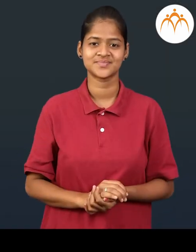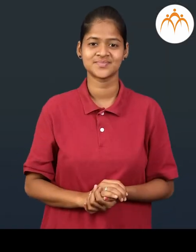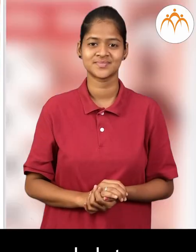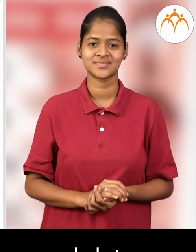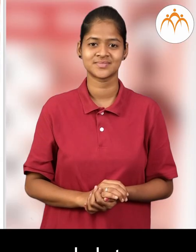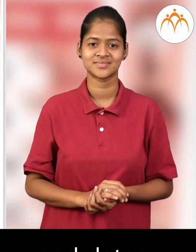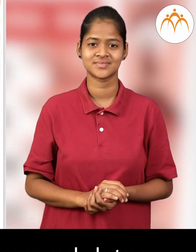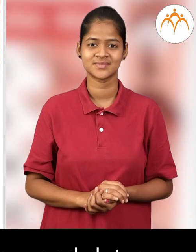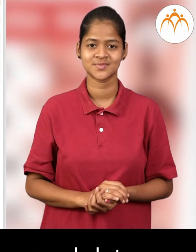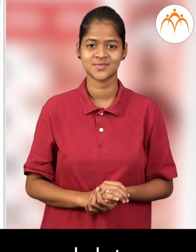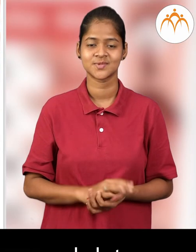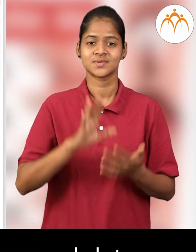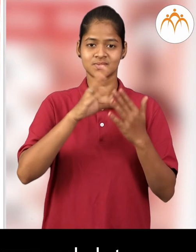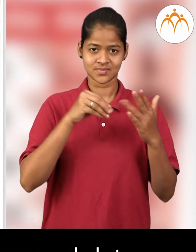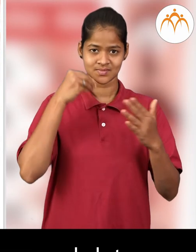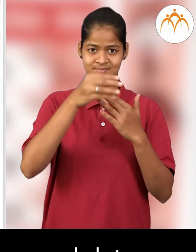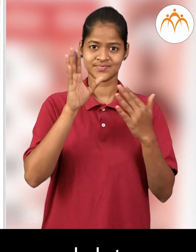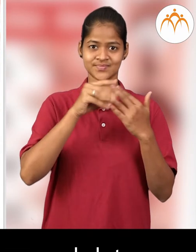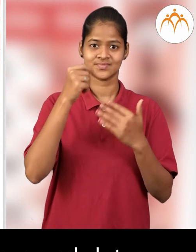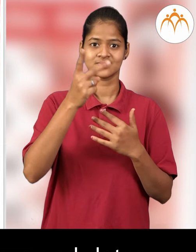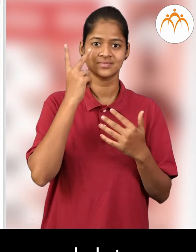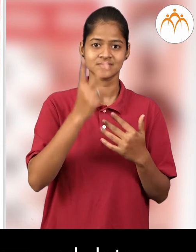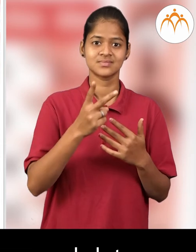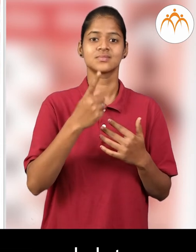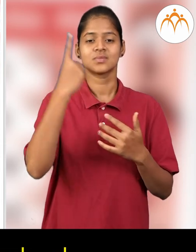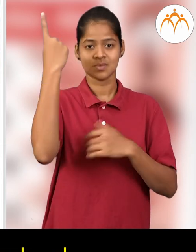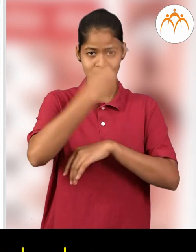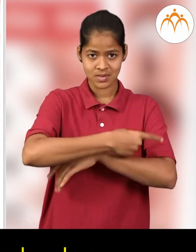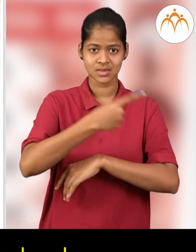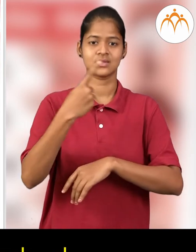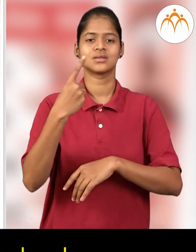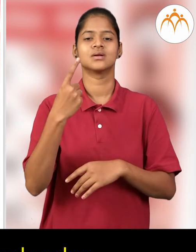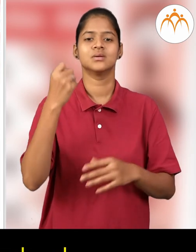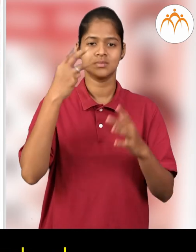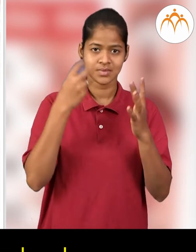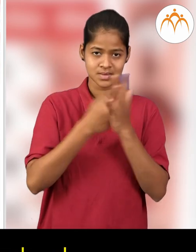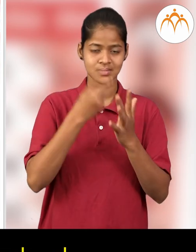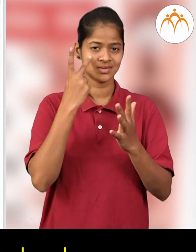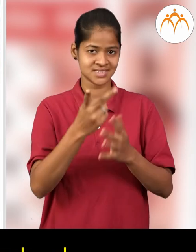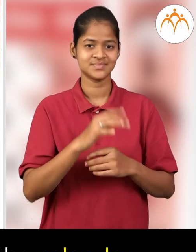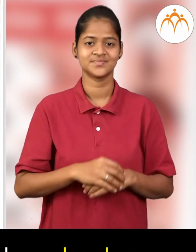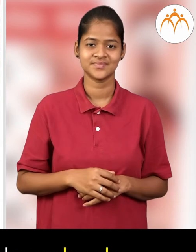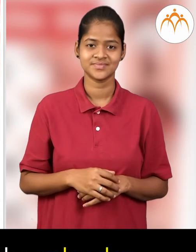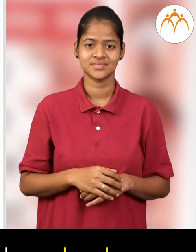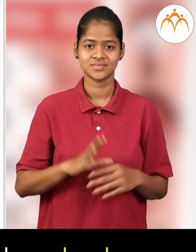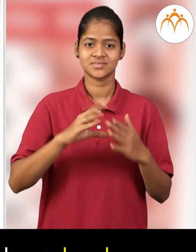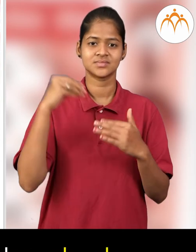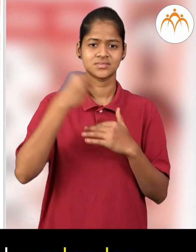We learnt to look for days and dates by looking at the calendar. We knew the uses of the